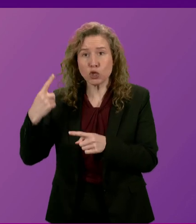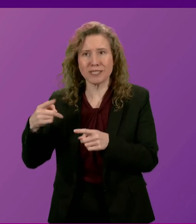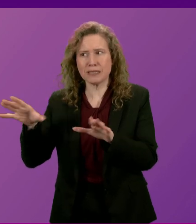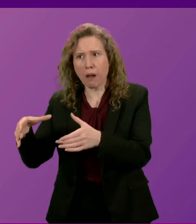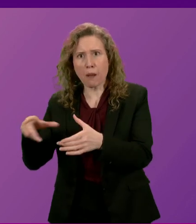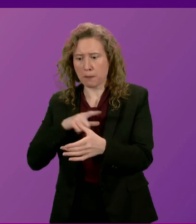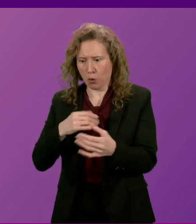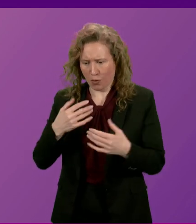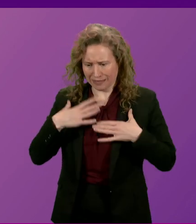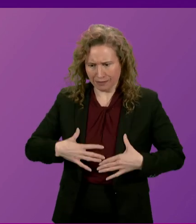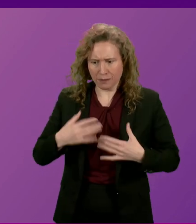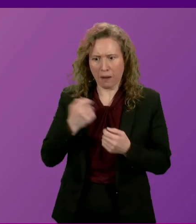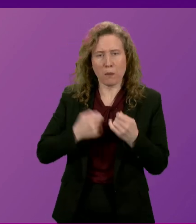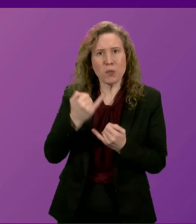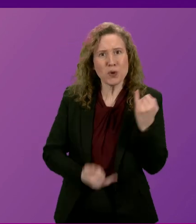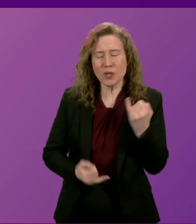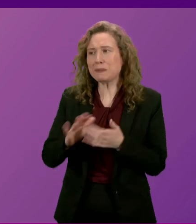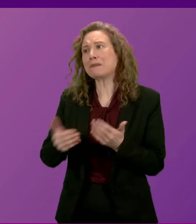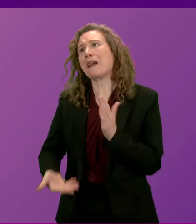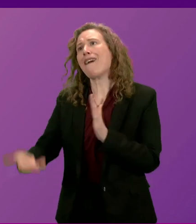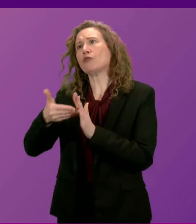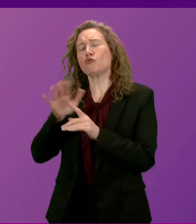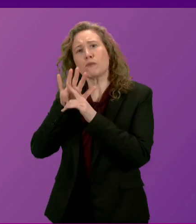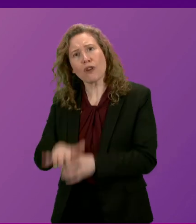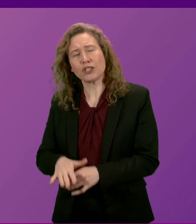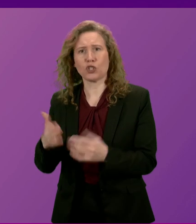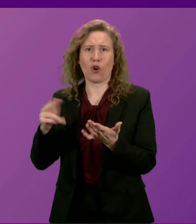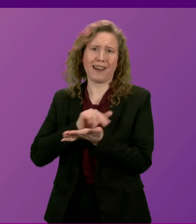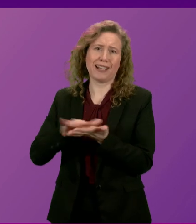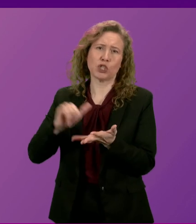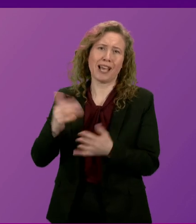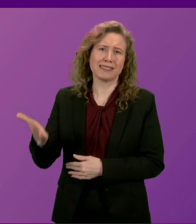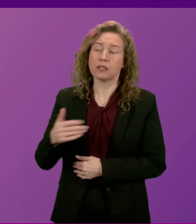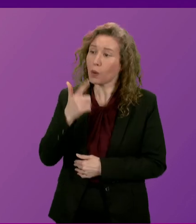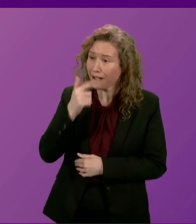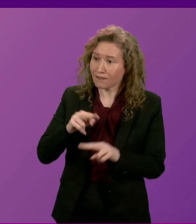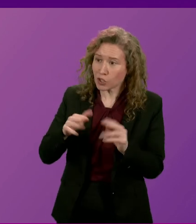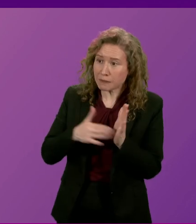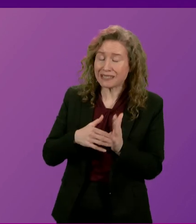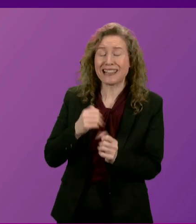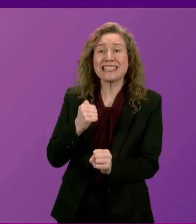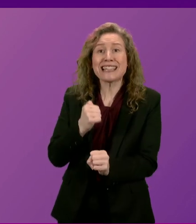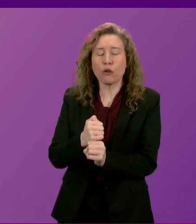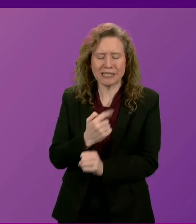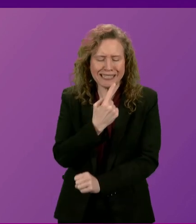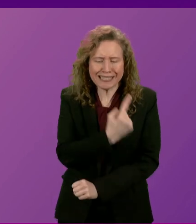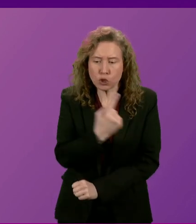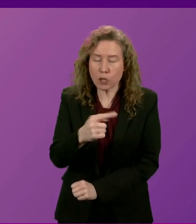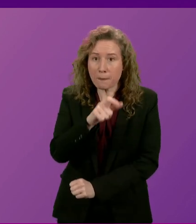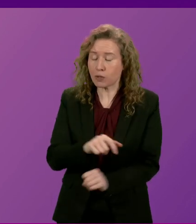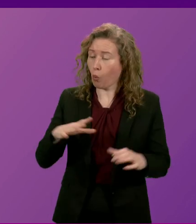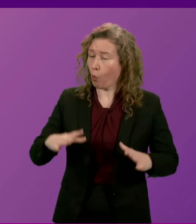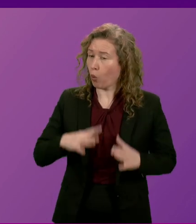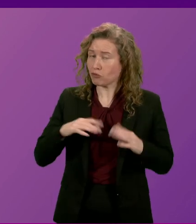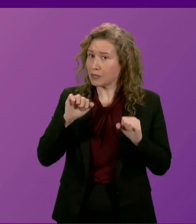more pressure on NHS services. So can the First Minister guarantee that every patient who has already waited